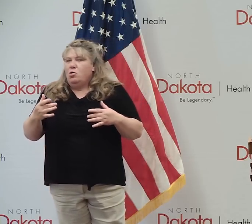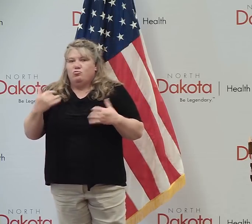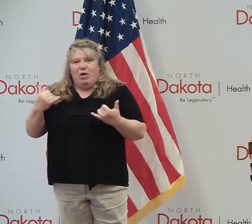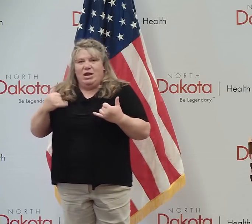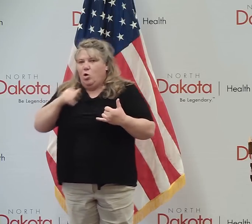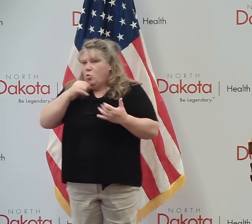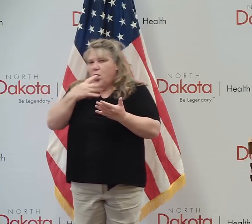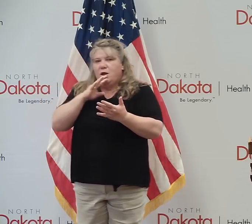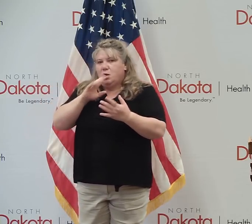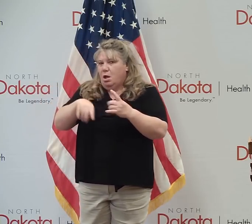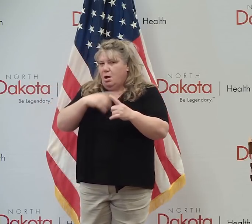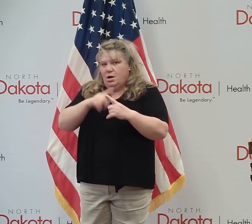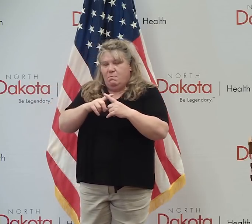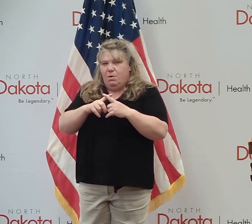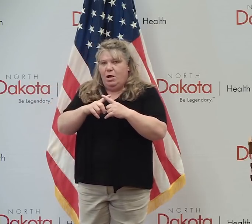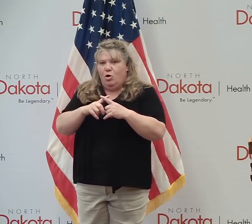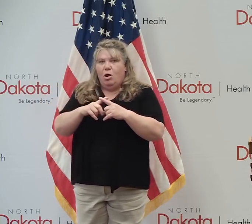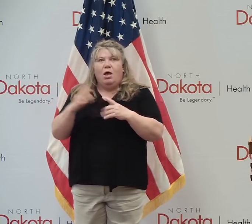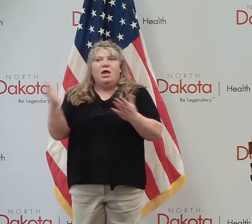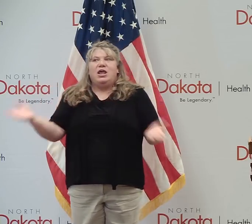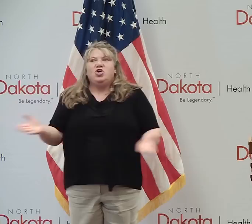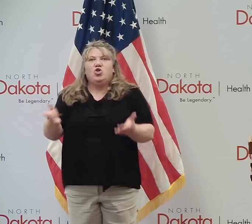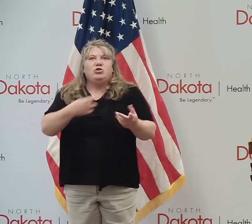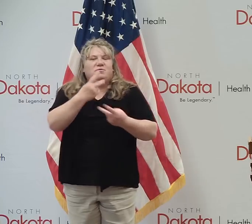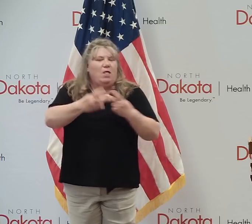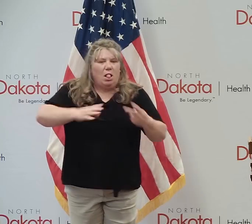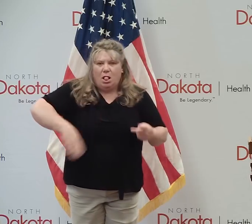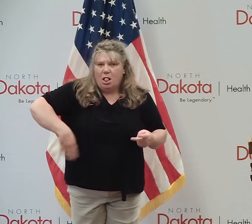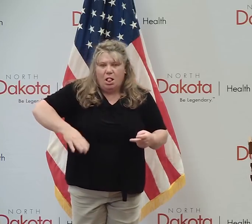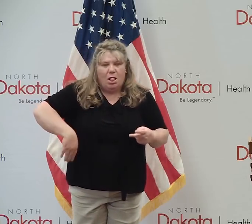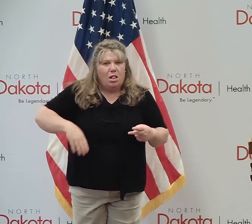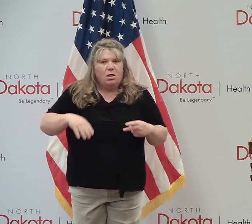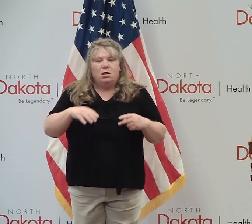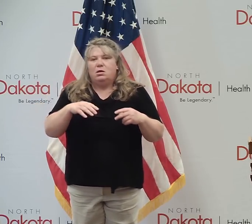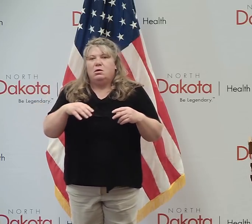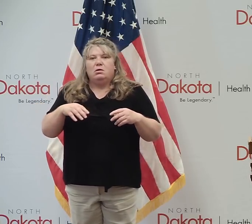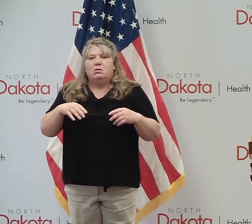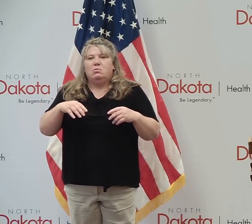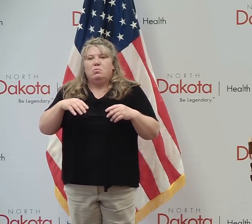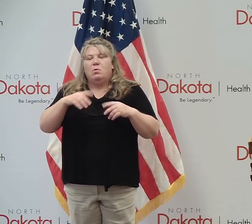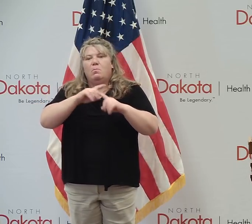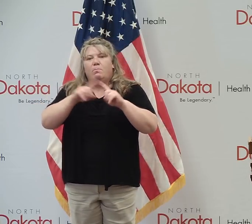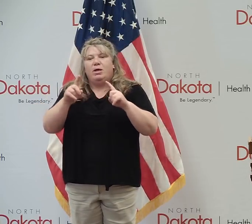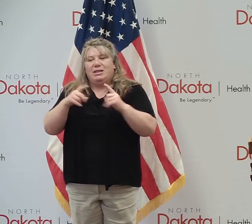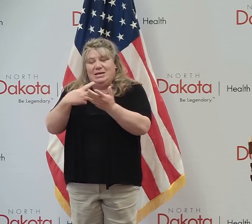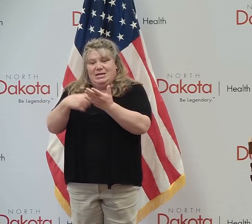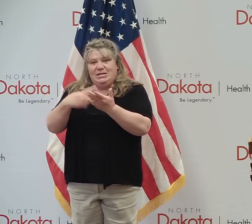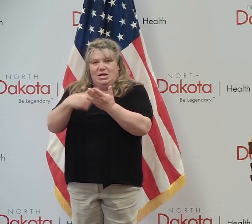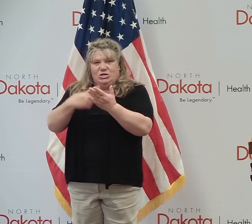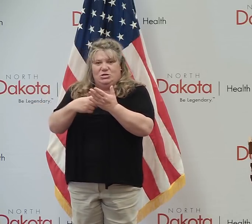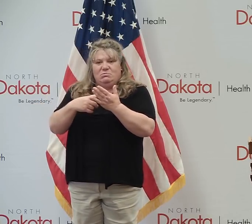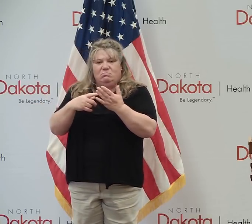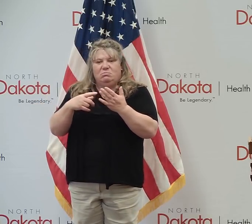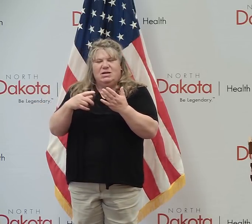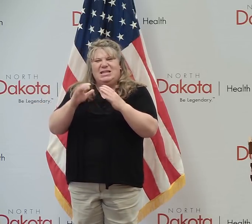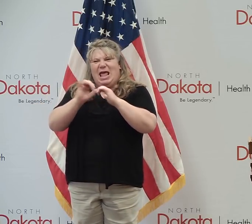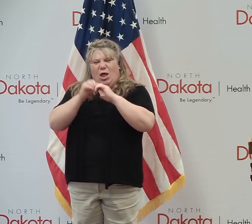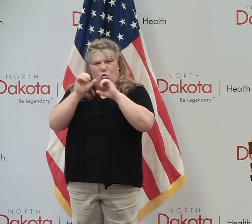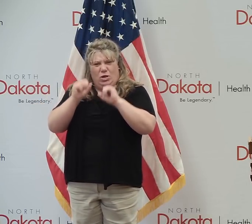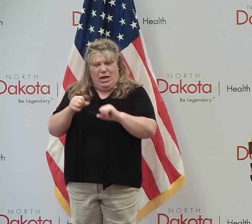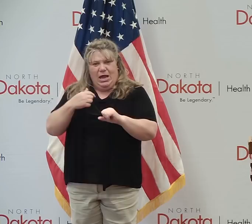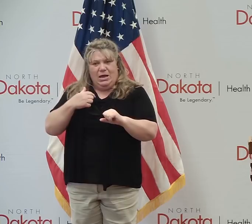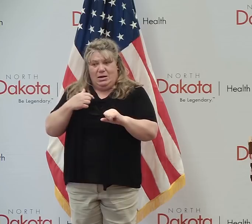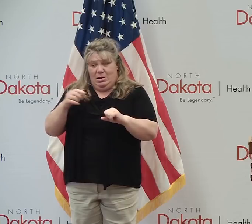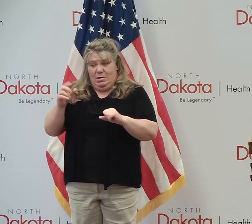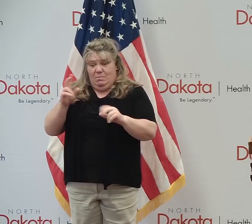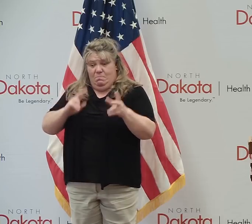right now in terms of having more people go into long-term care facilities, but the discussions with Seema Verma is how can we get people